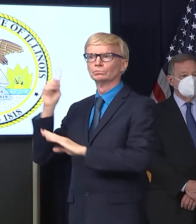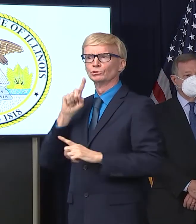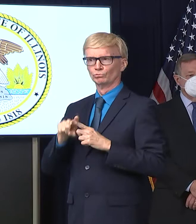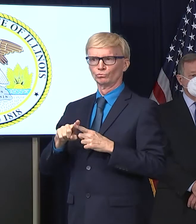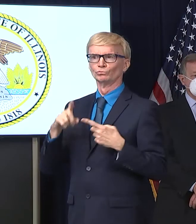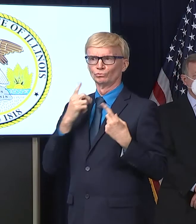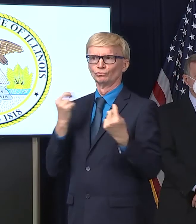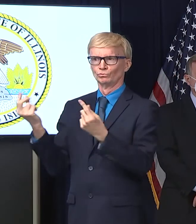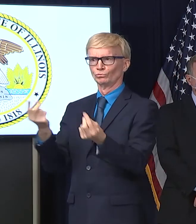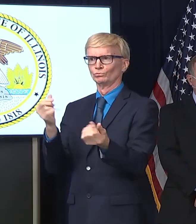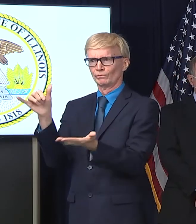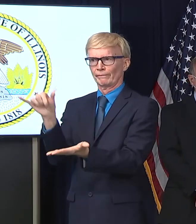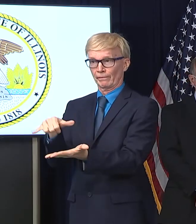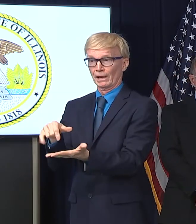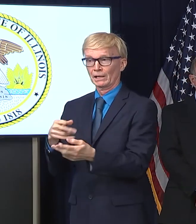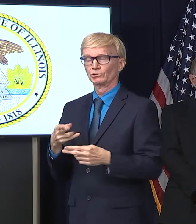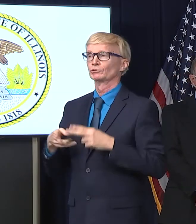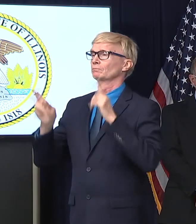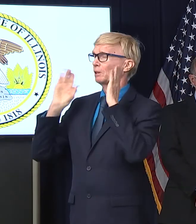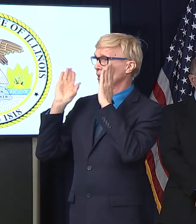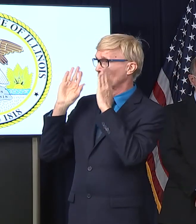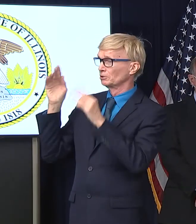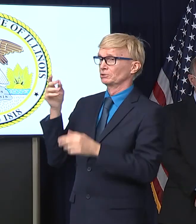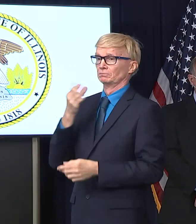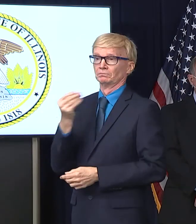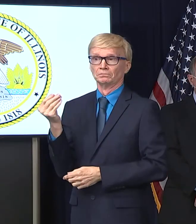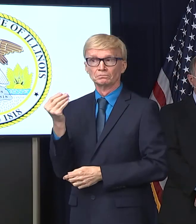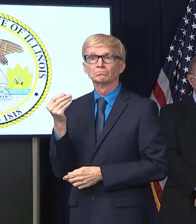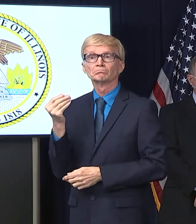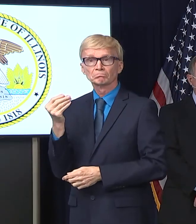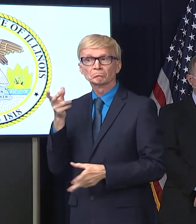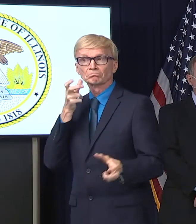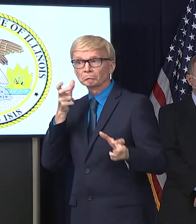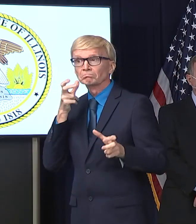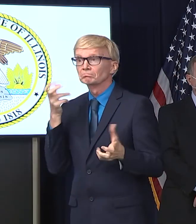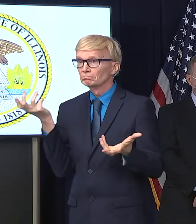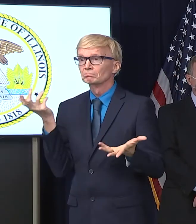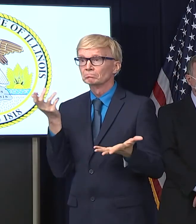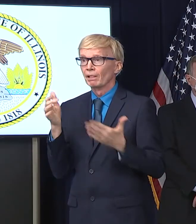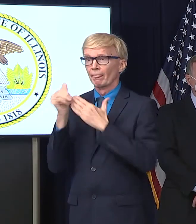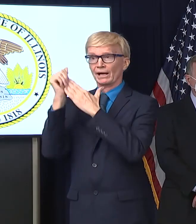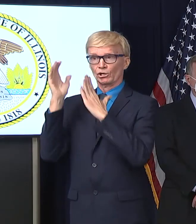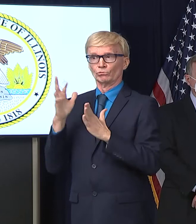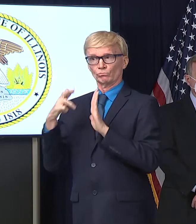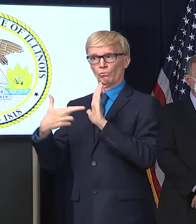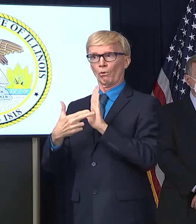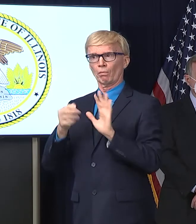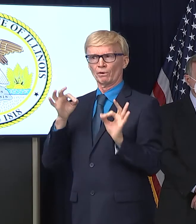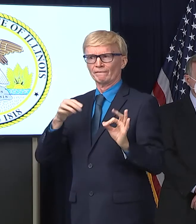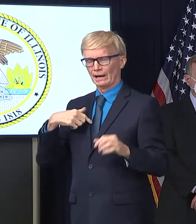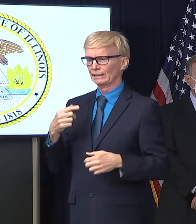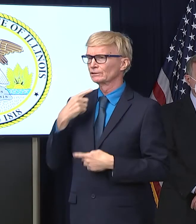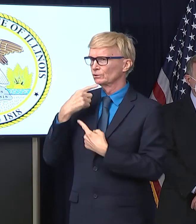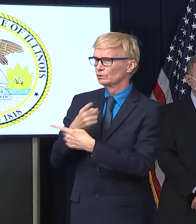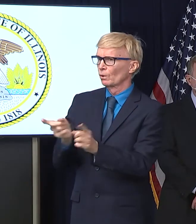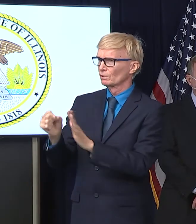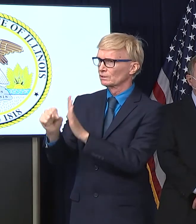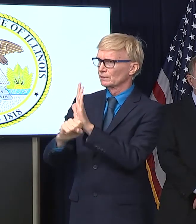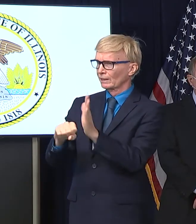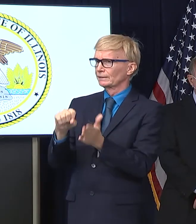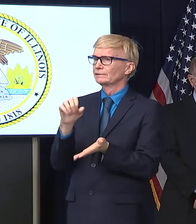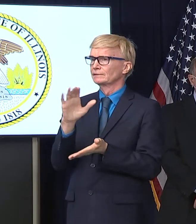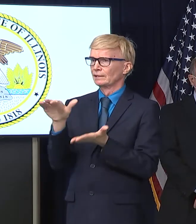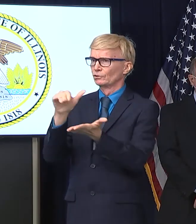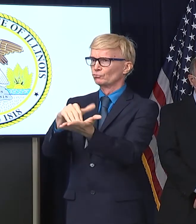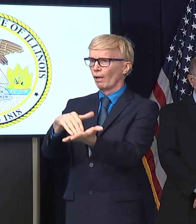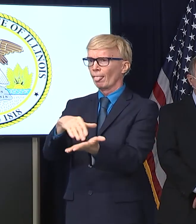votes out, someone who's a listener and a leader. So I've made that case to people on the State Central Committee. When you say necessary,